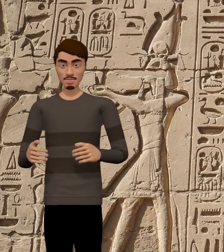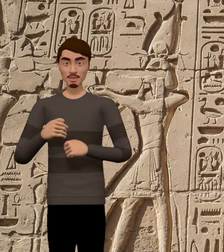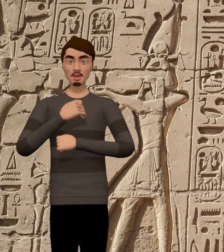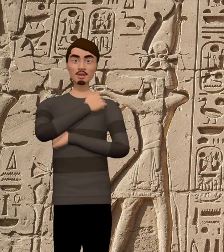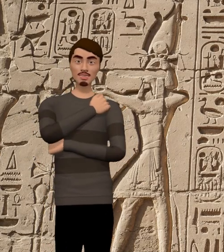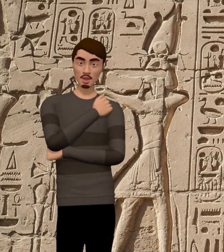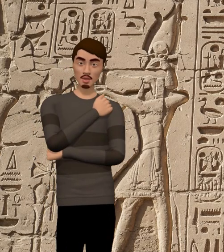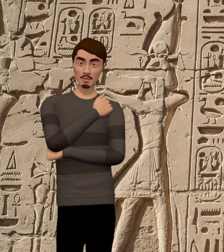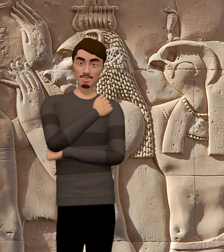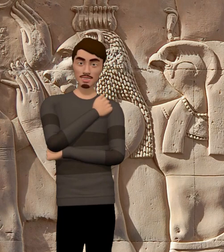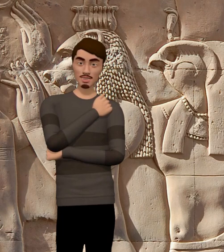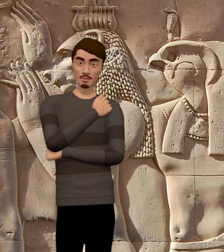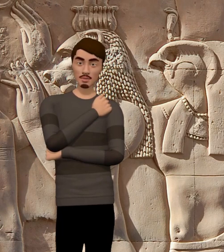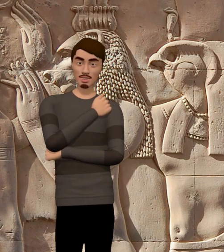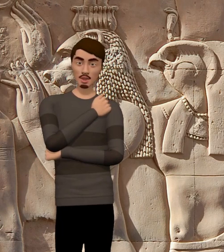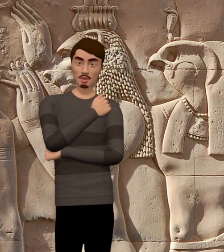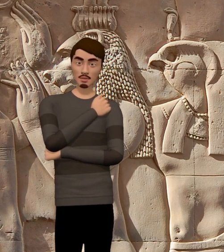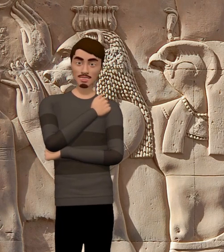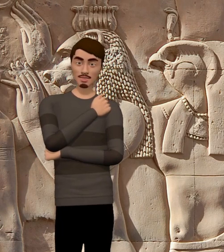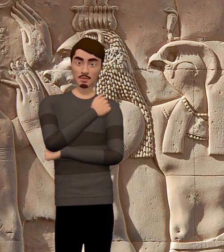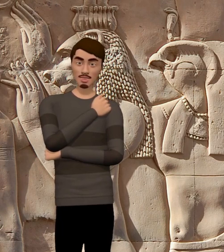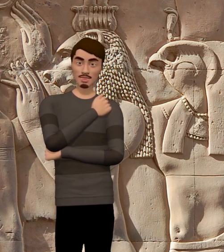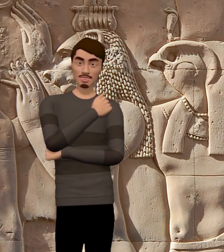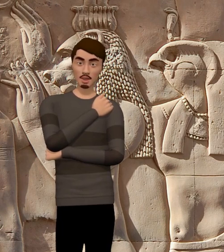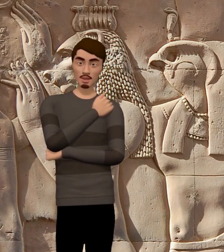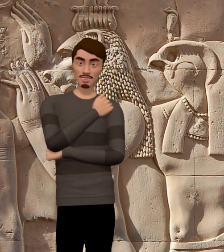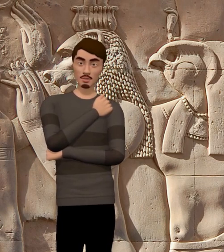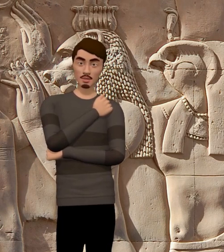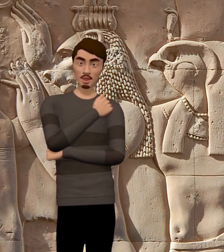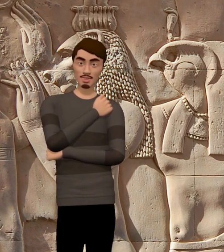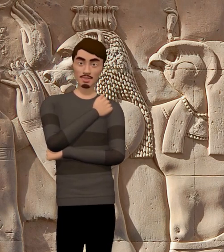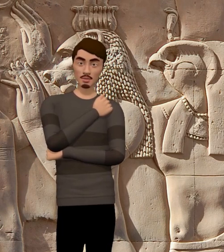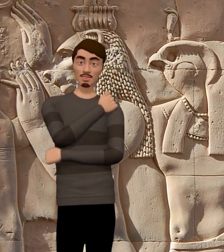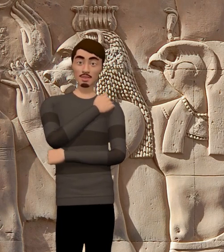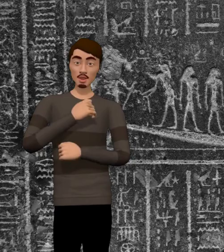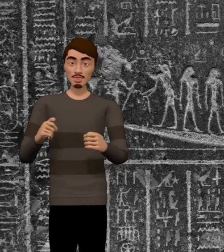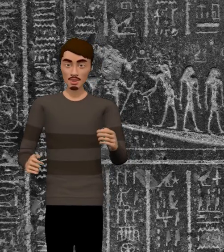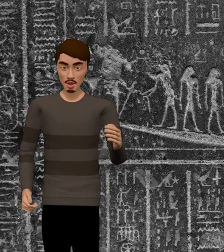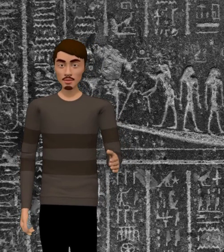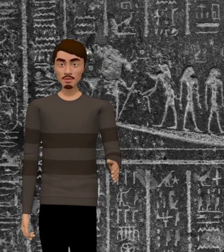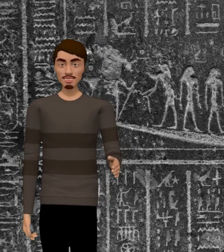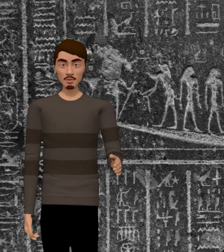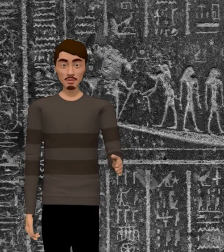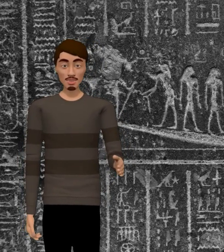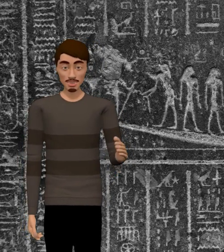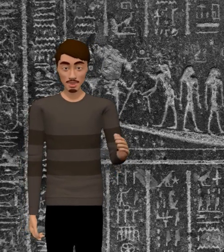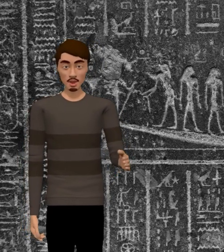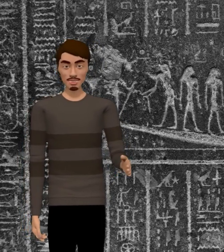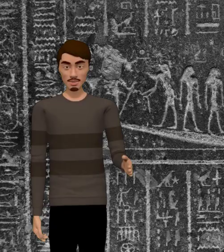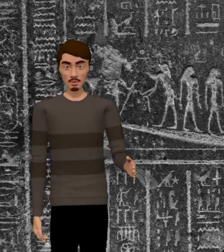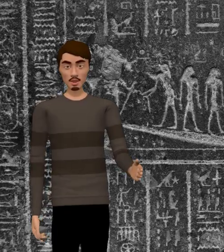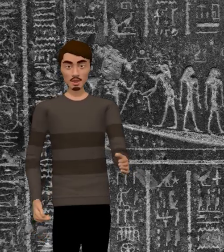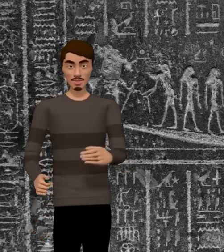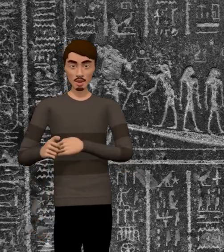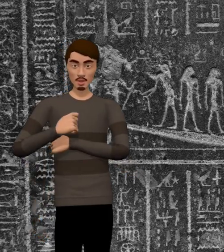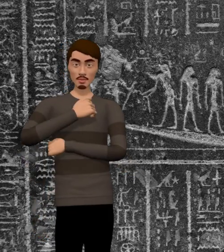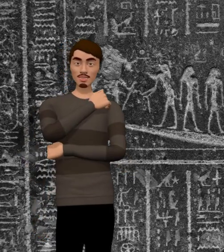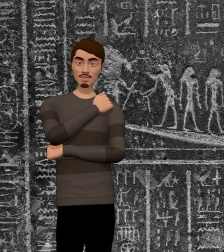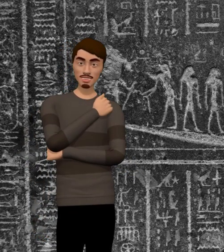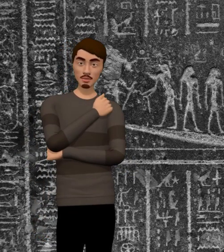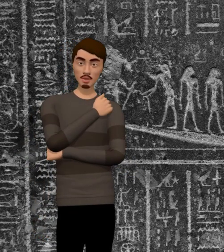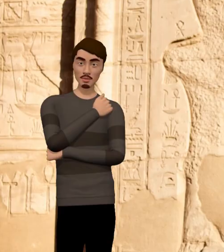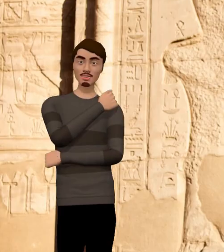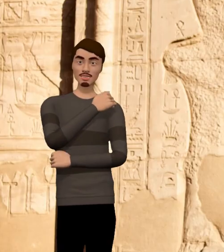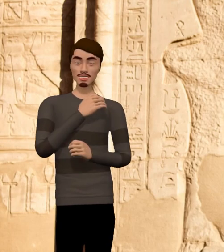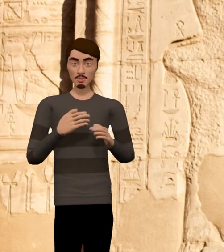in the cities. It is clear that there could be different types of conservation, depending on the availability of